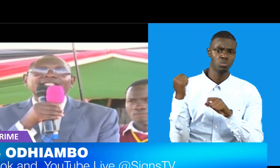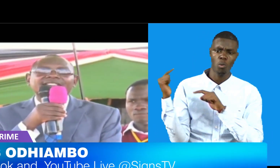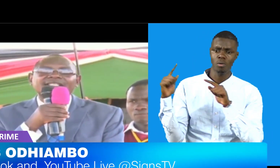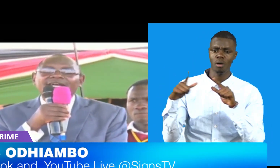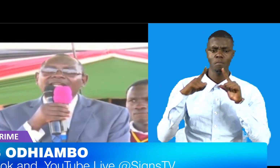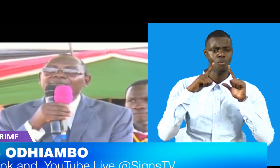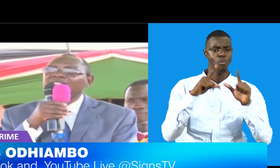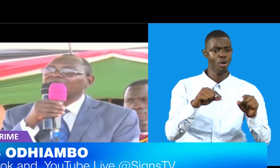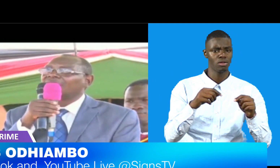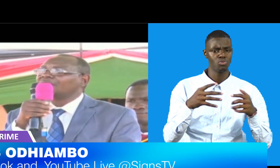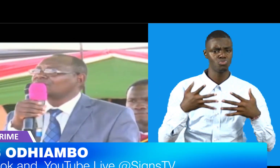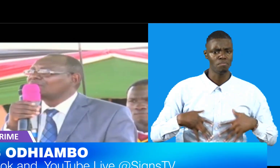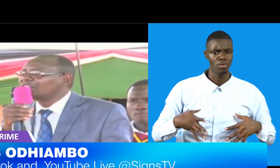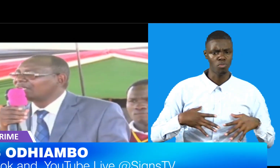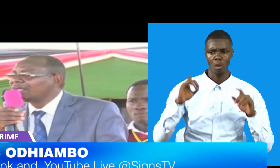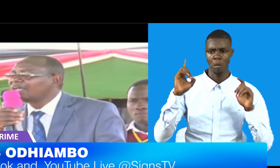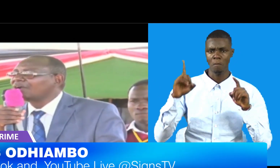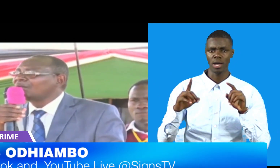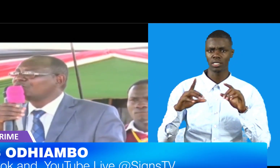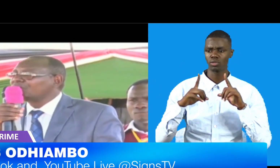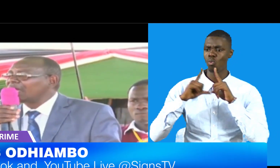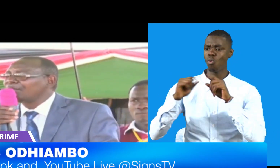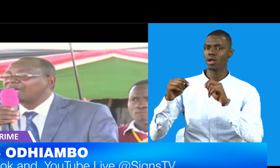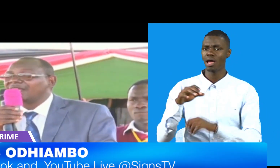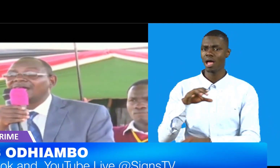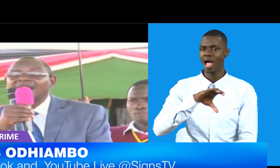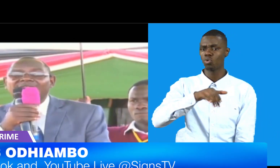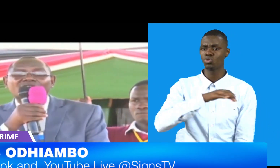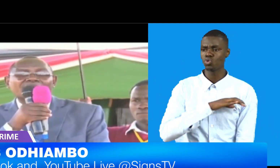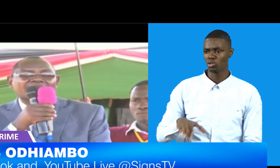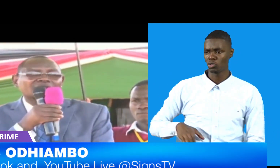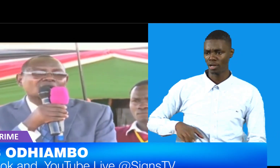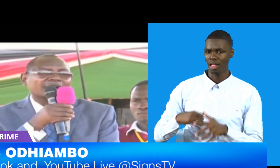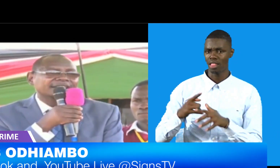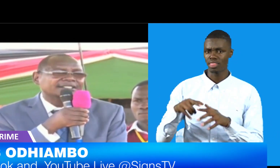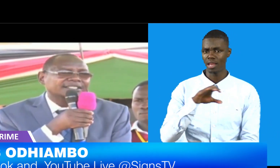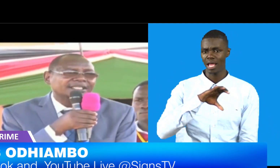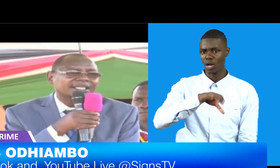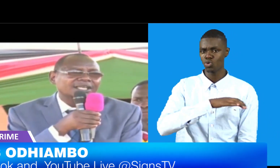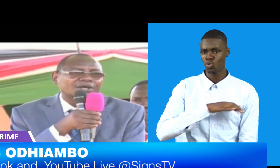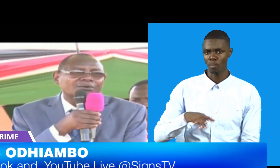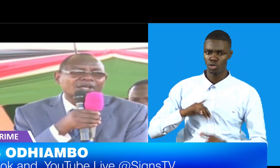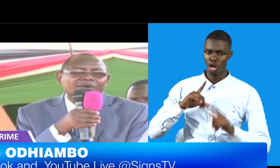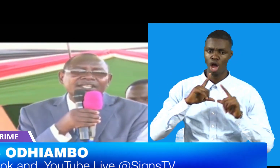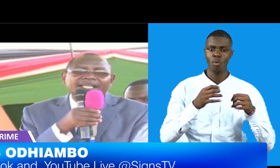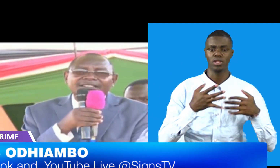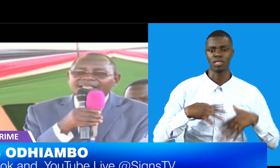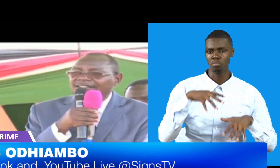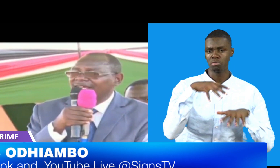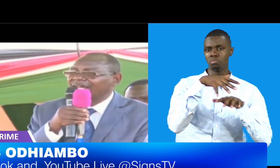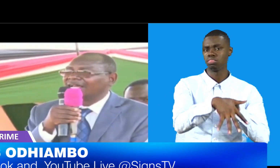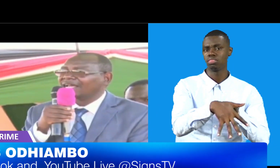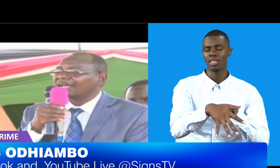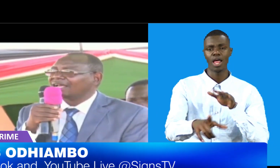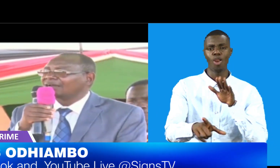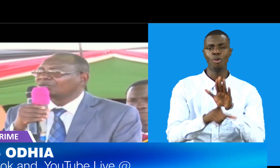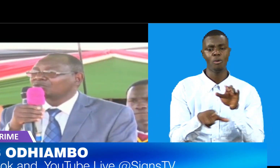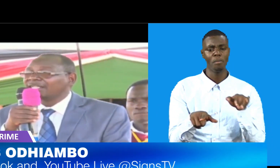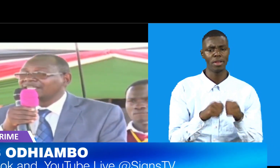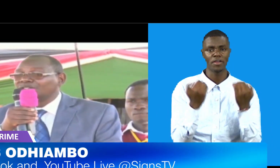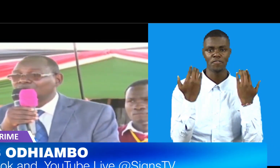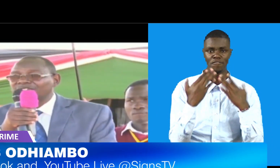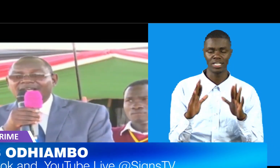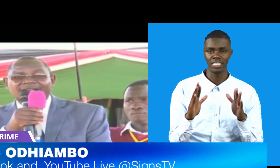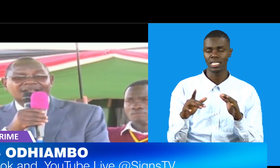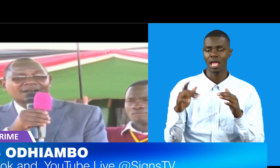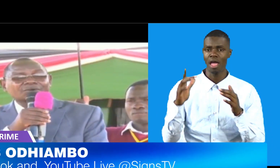na mwananchi, nataka apitie kwa county commissioner apeana hiyo habari kwa mwananchi. Kwa hivyo ni hatia sana mtu